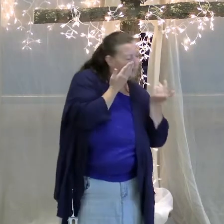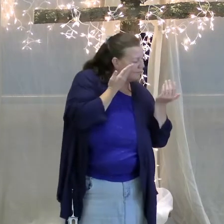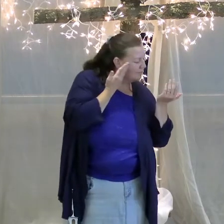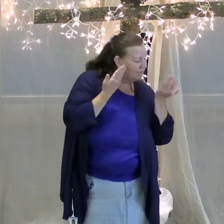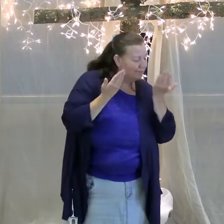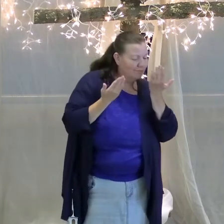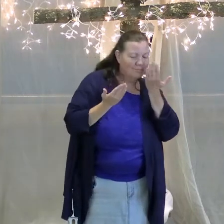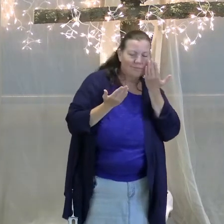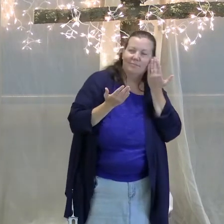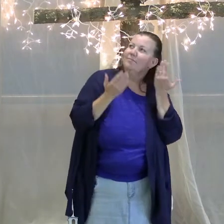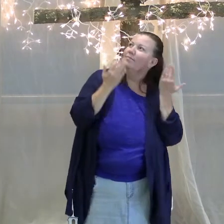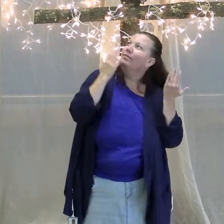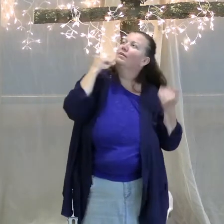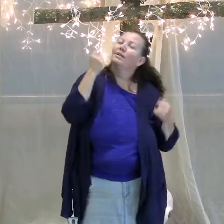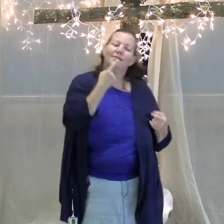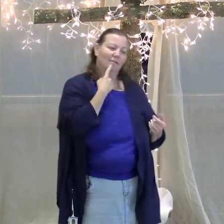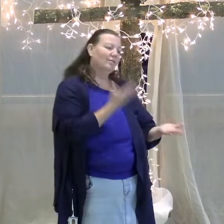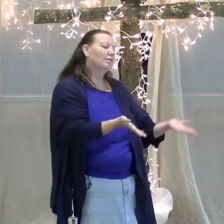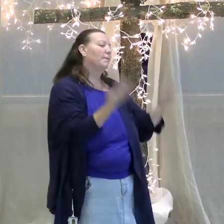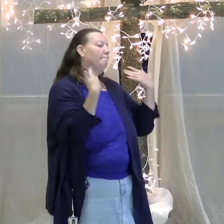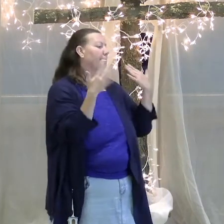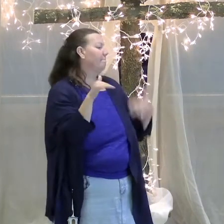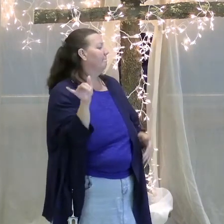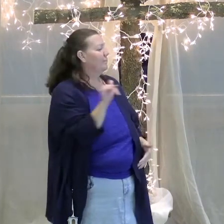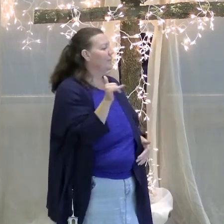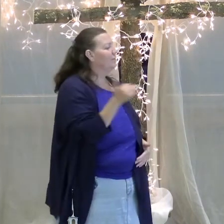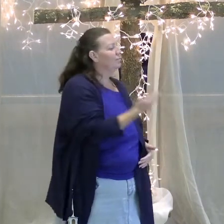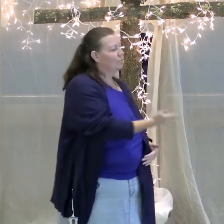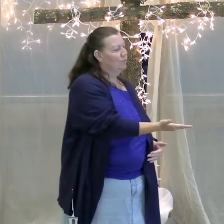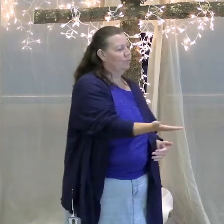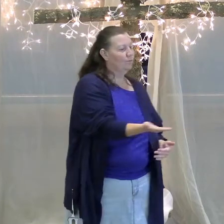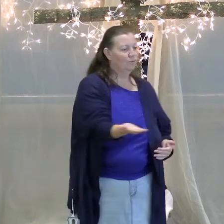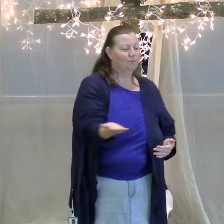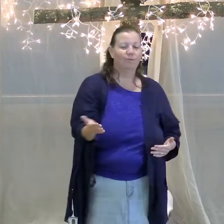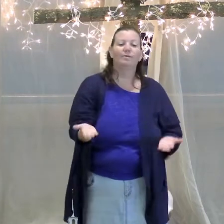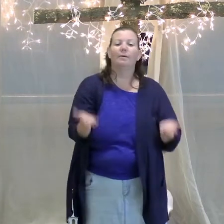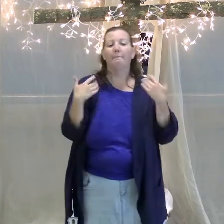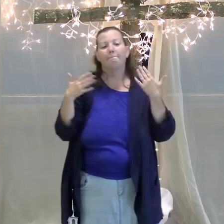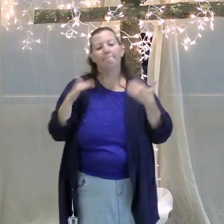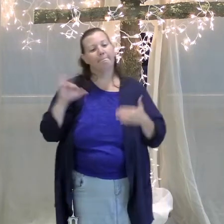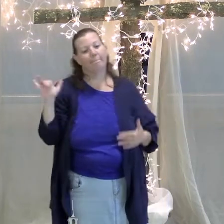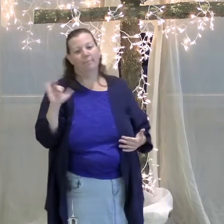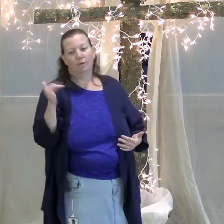would wipe the tears from my face and say, come as you are?